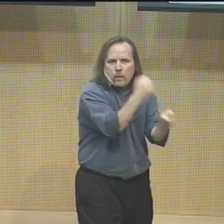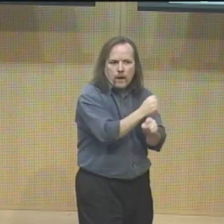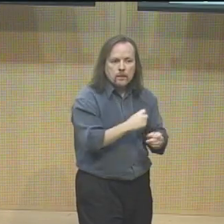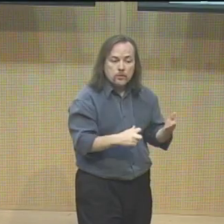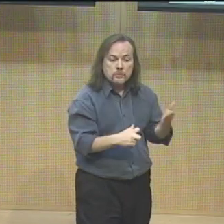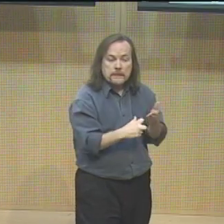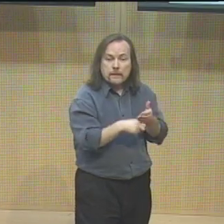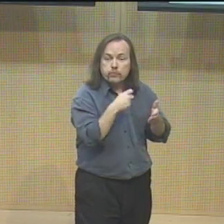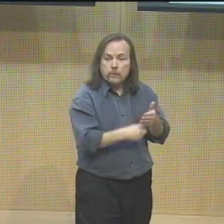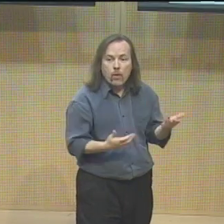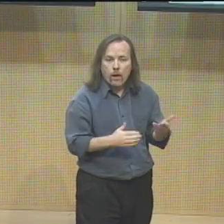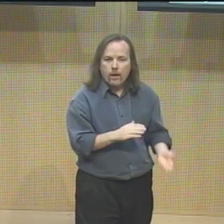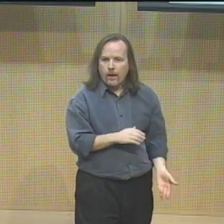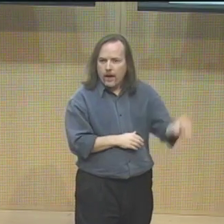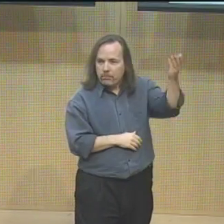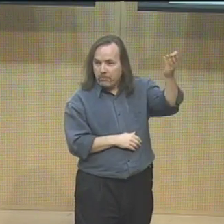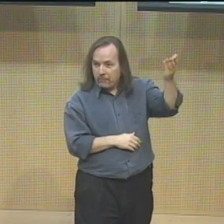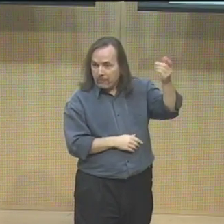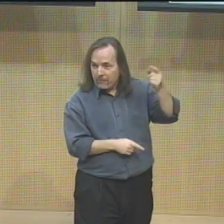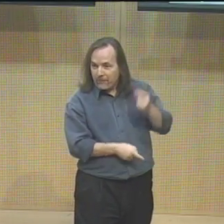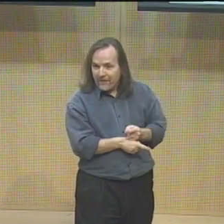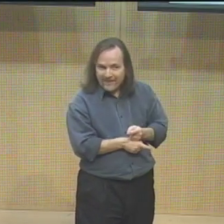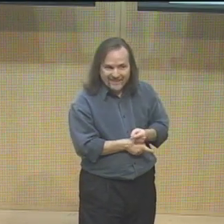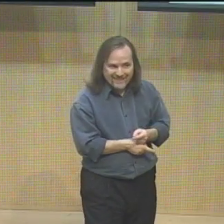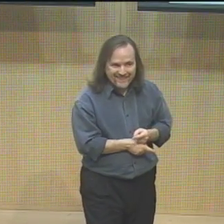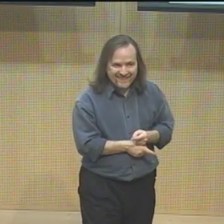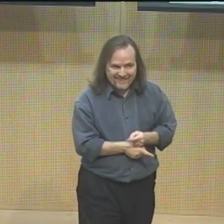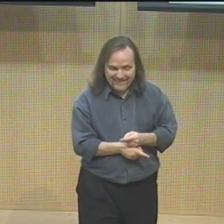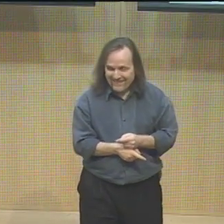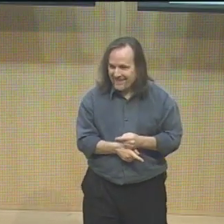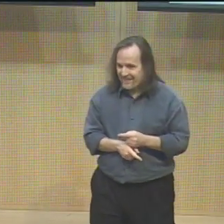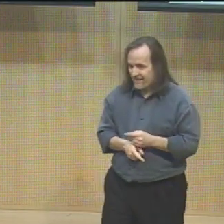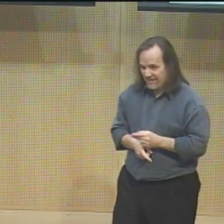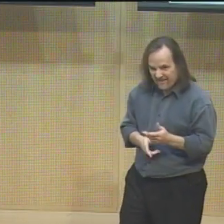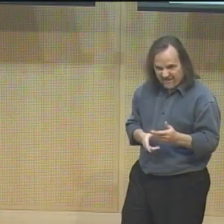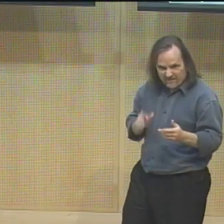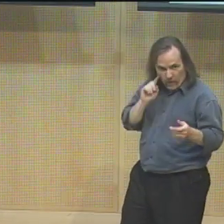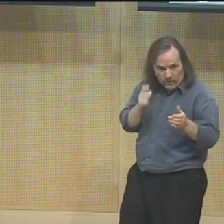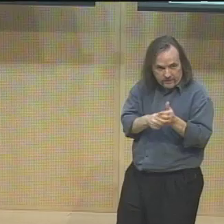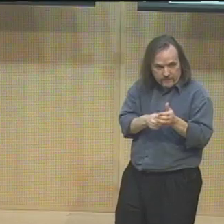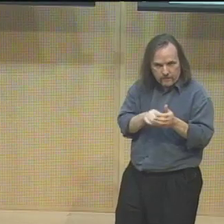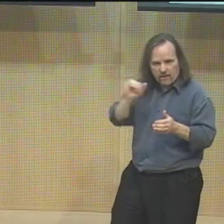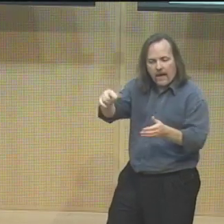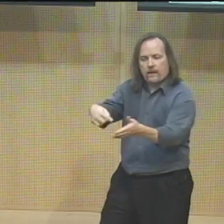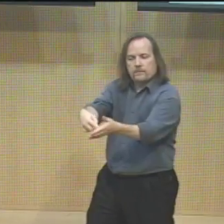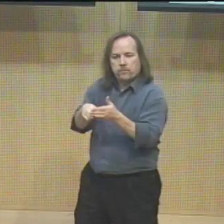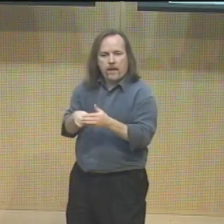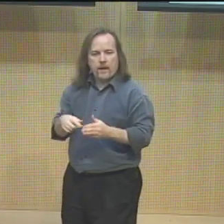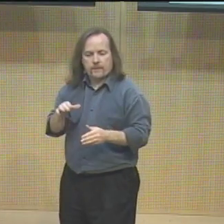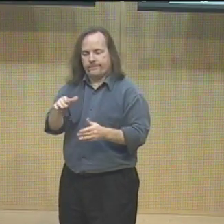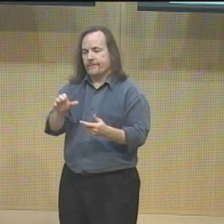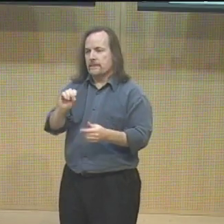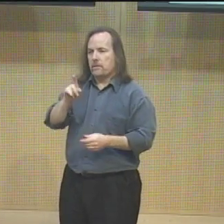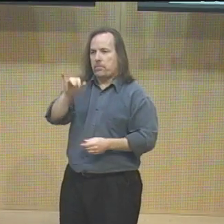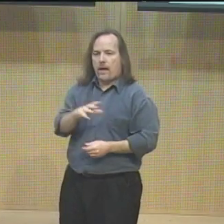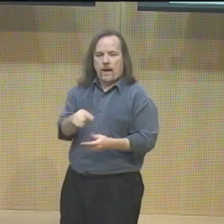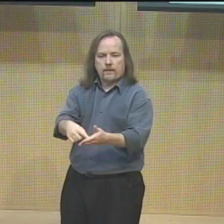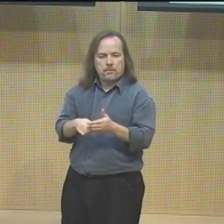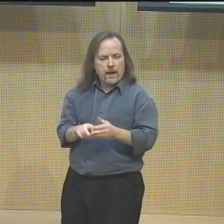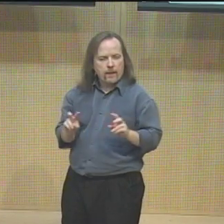as the team gets better, the ticket prices go up. Have you noticed that? That really is a law called supply